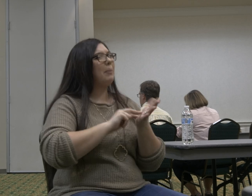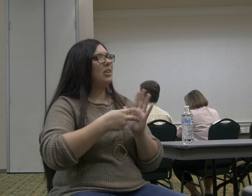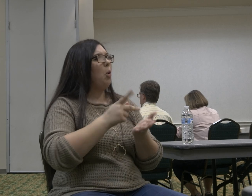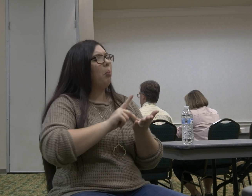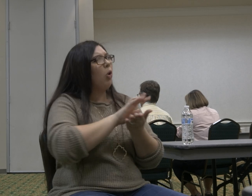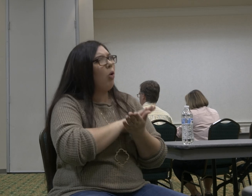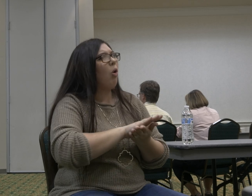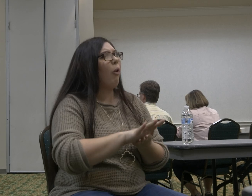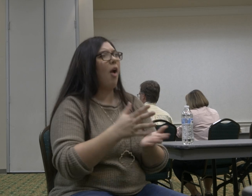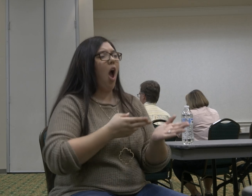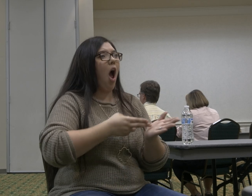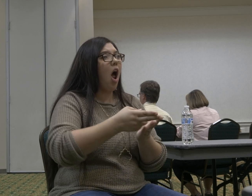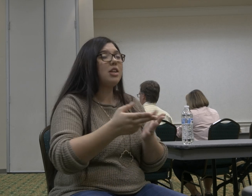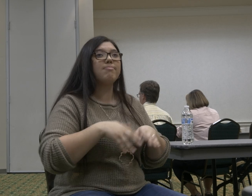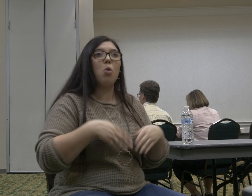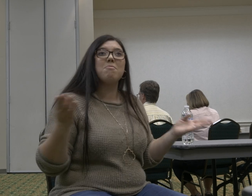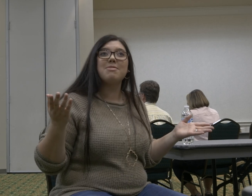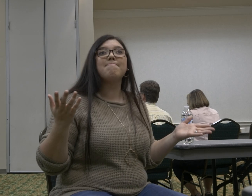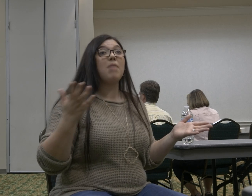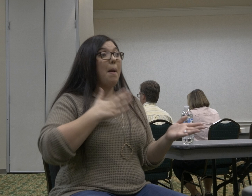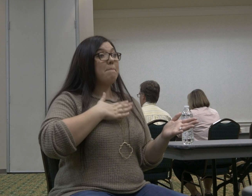honest. Motives are pure.